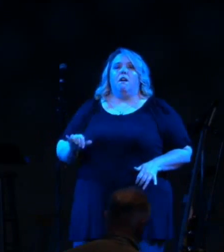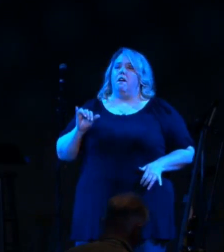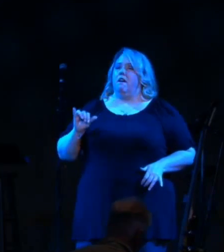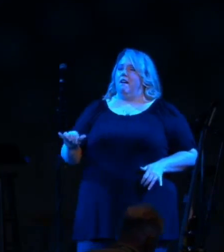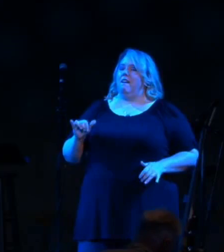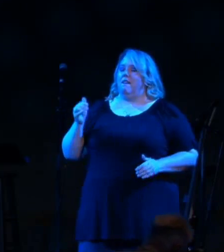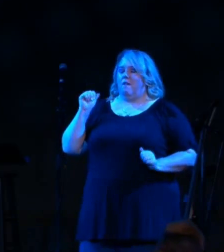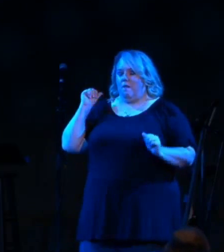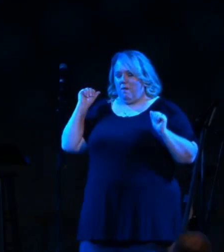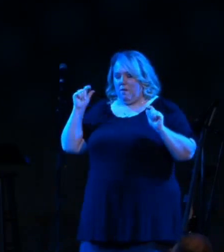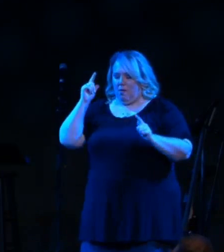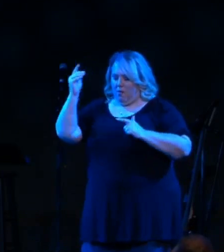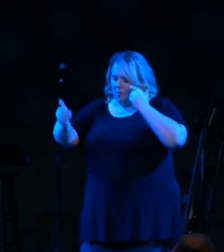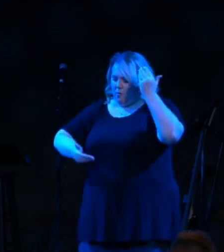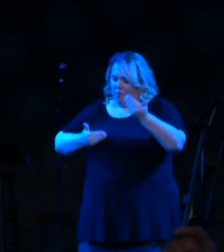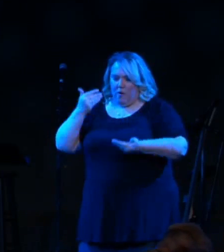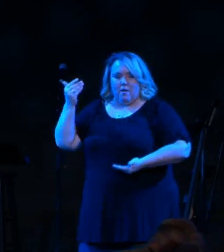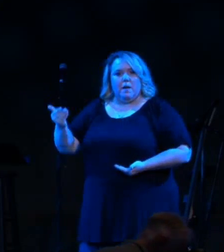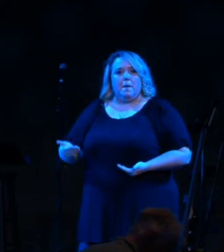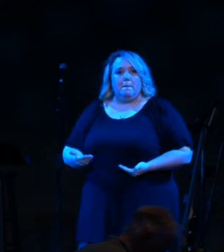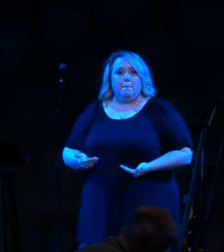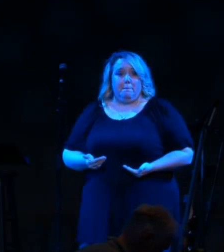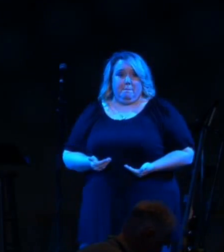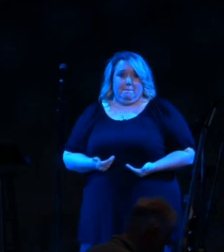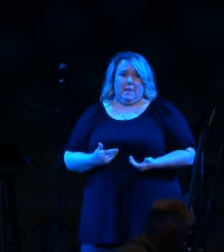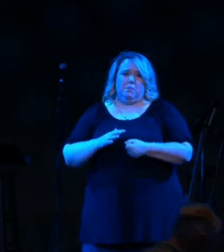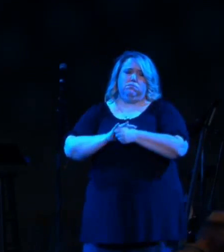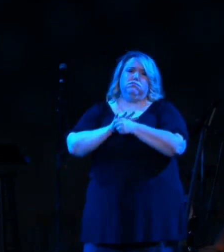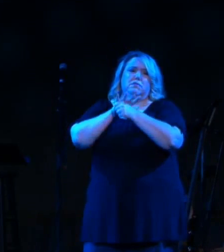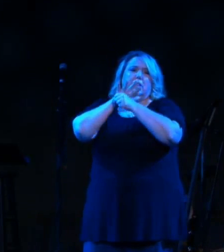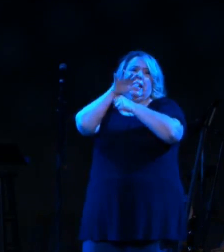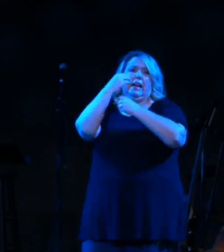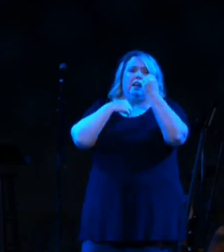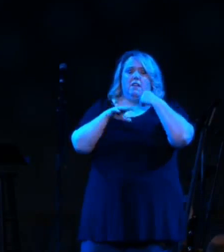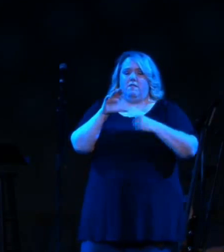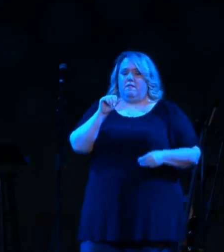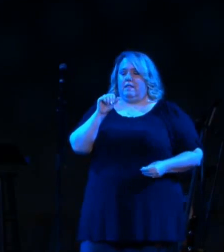is room for all. And ample casseroles. Right?